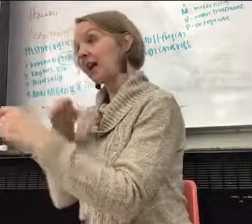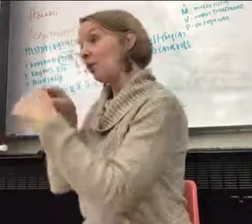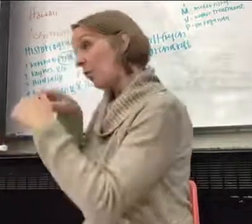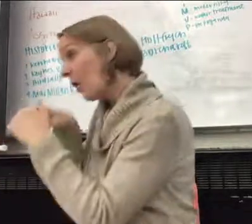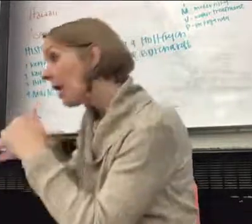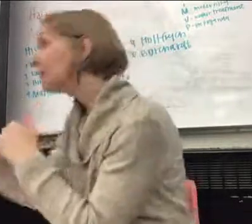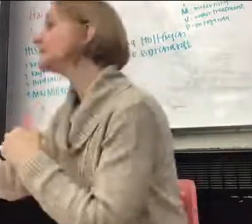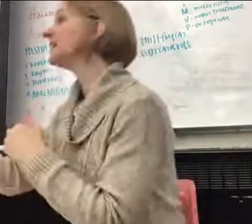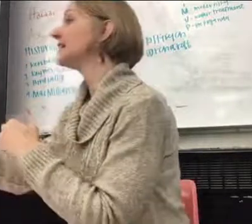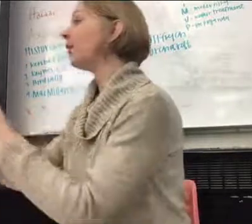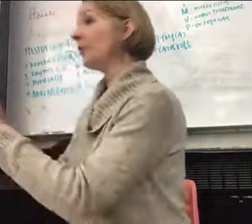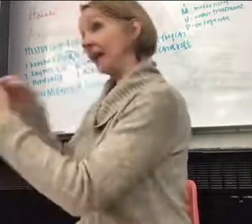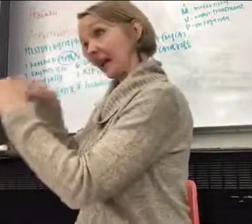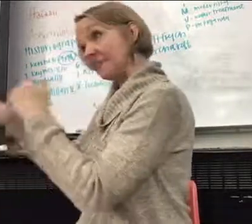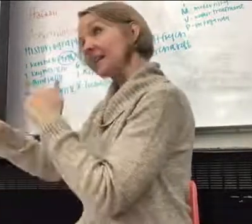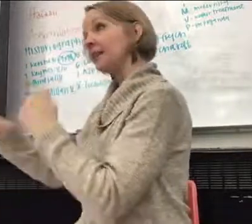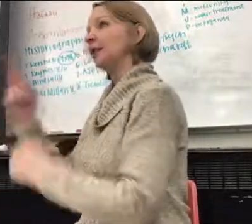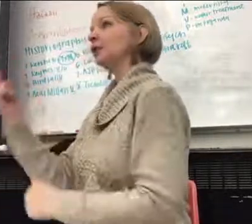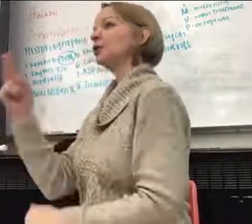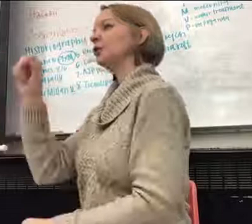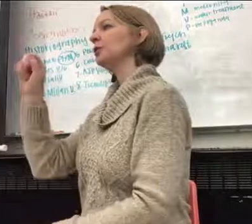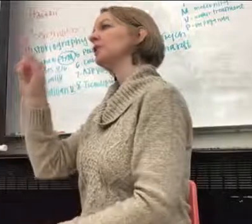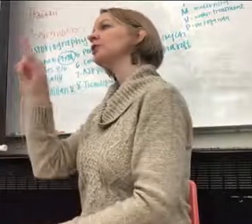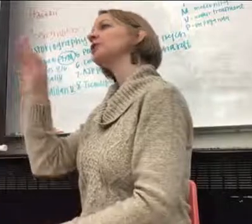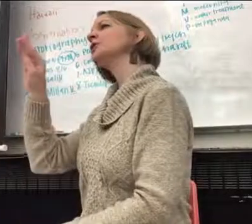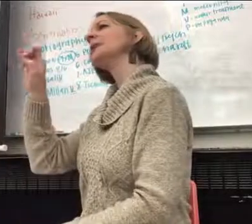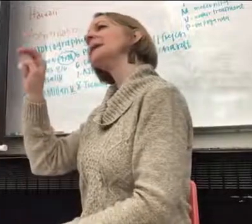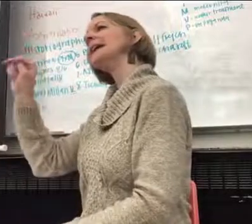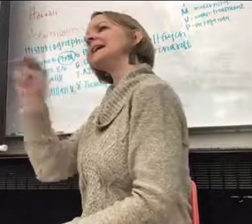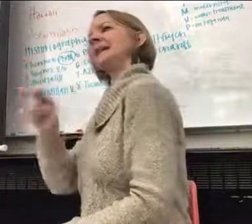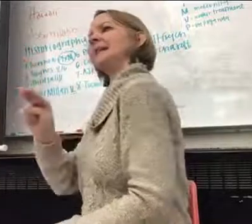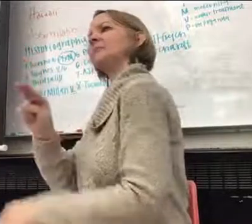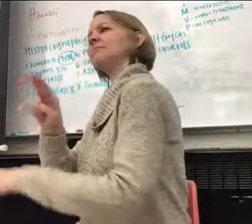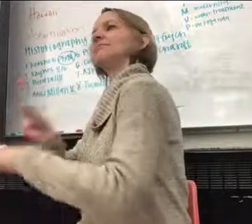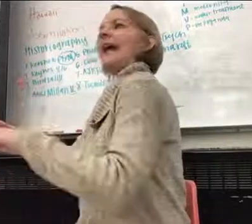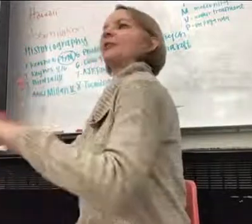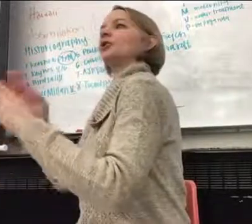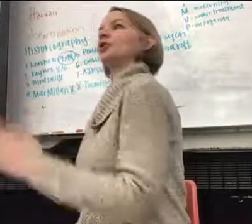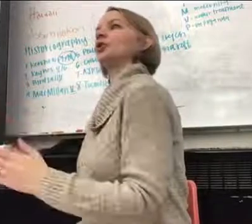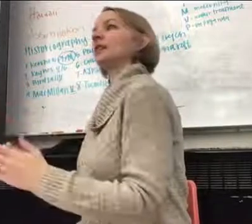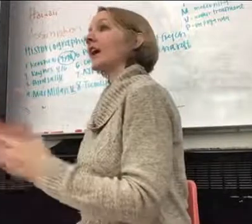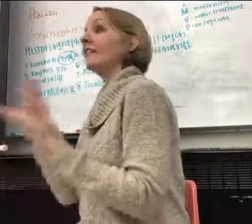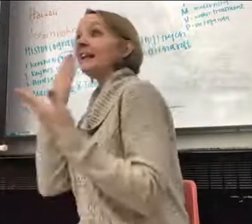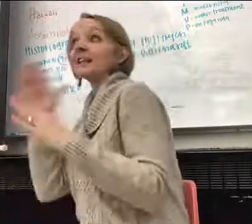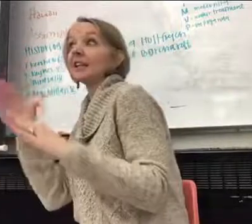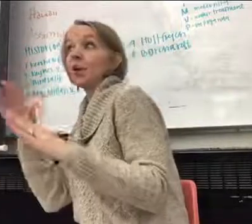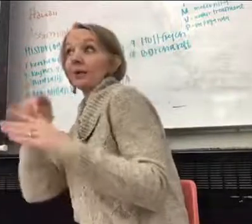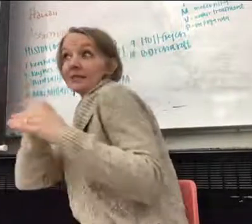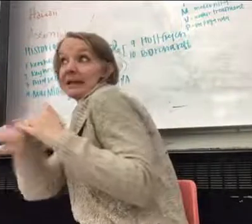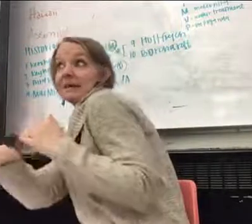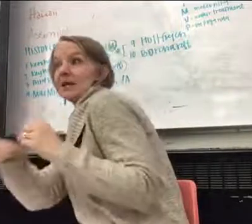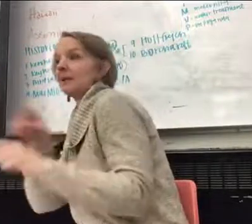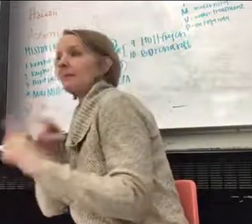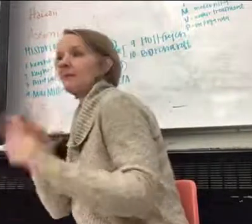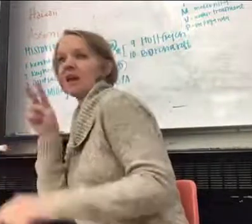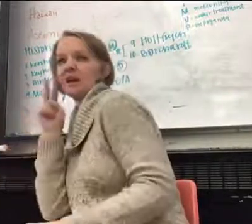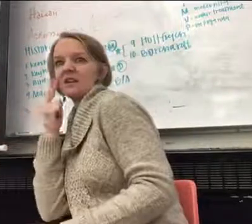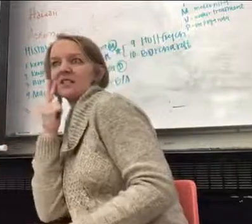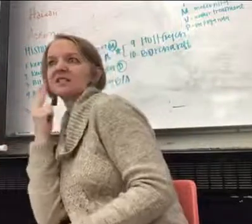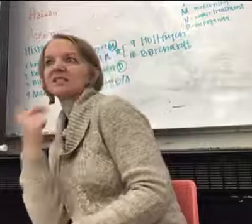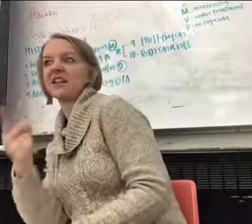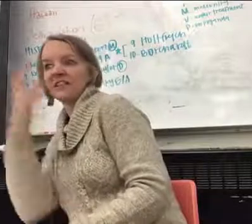When he walks in, two Serbian nationals who did not know that he was going to be there at the time, but they both have shotguns on them, see